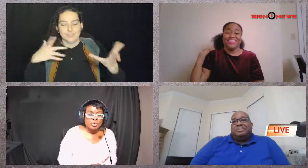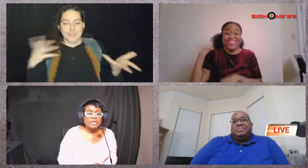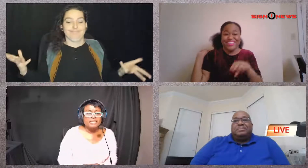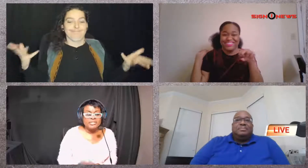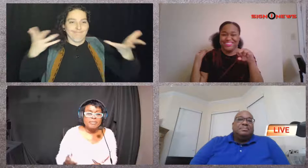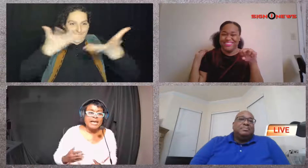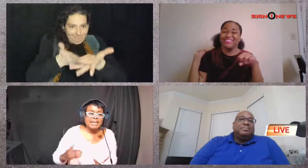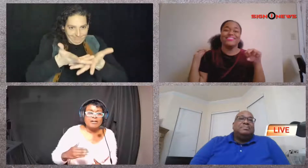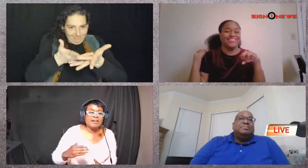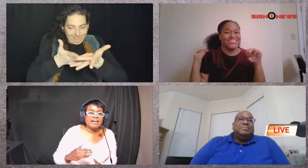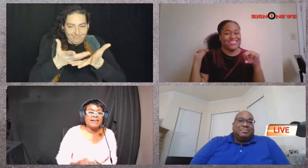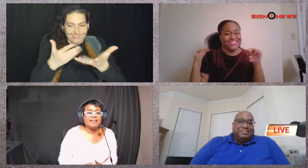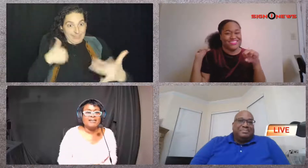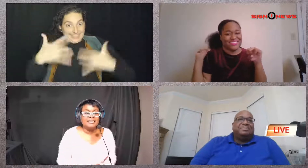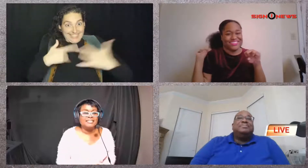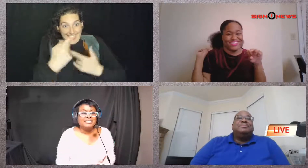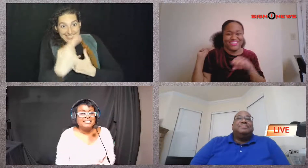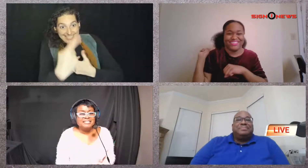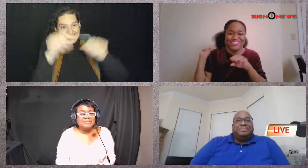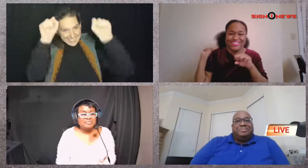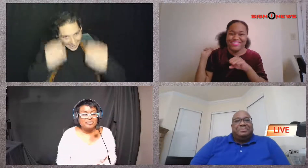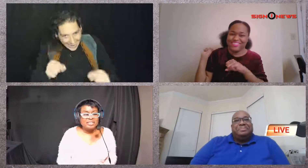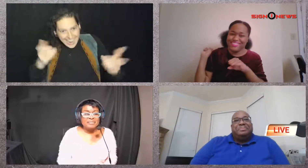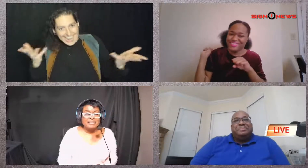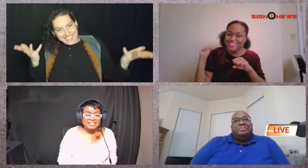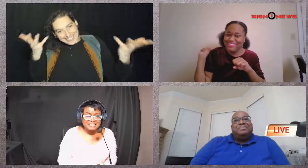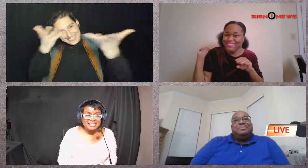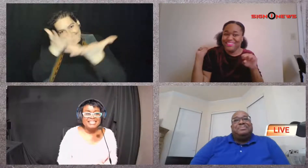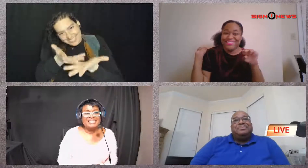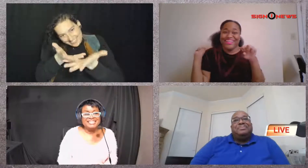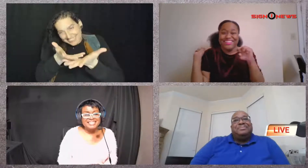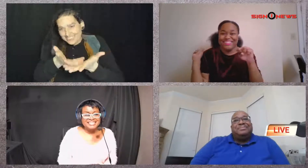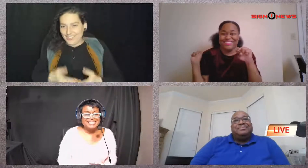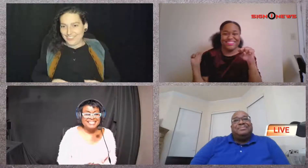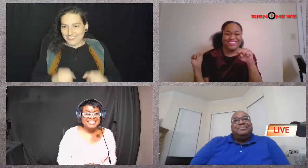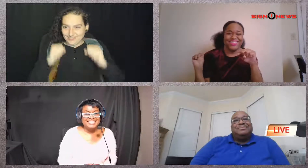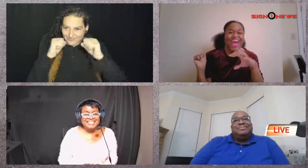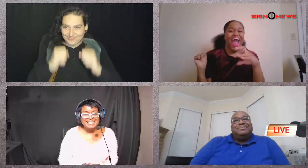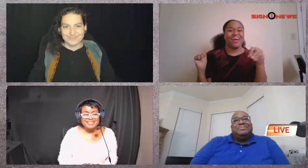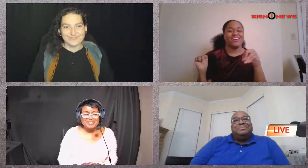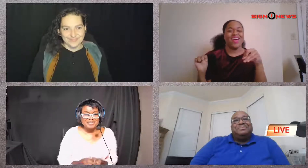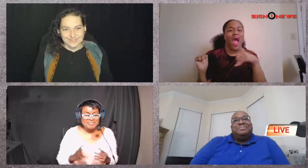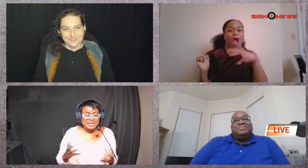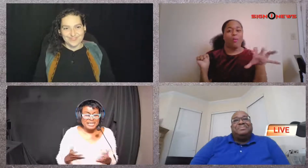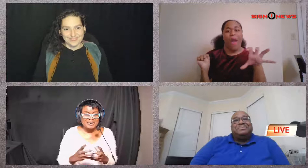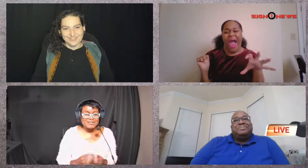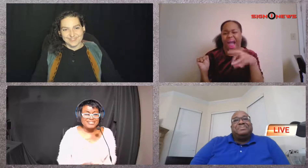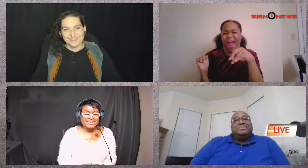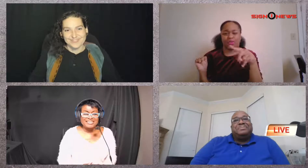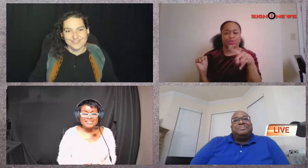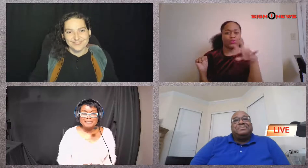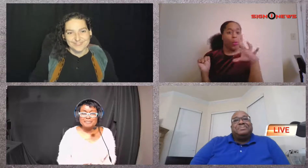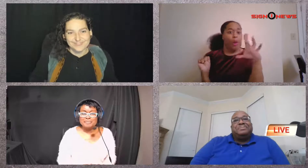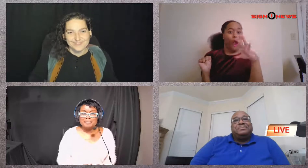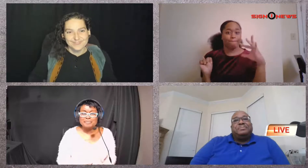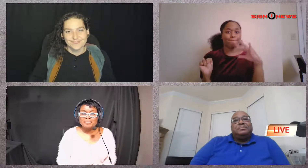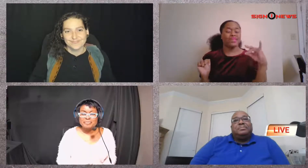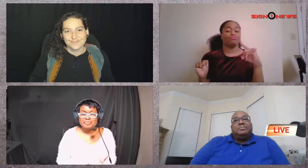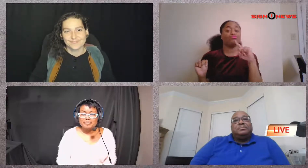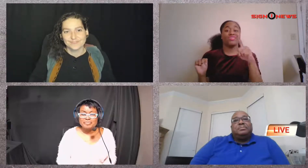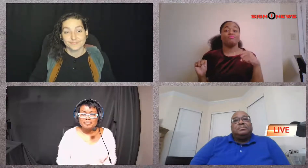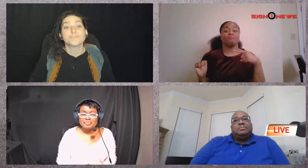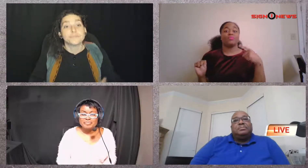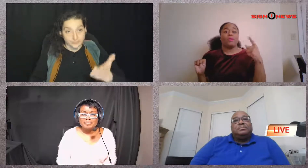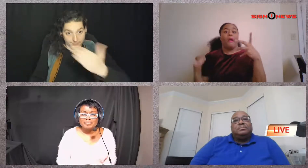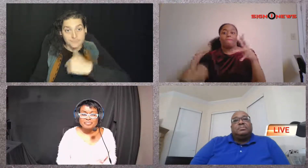little bit more. You keep adding on and adding on. I'm excited that you're bringing it all together.